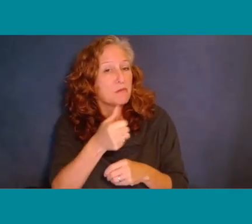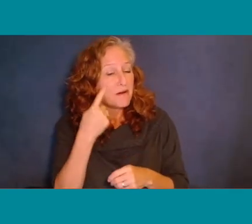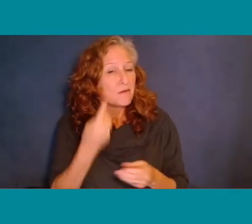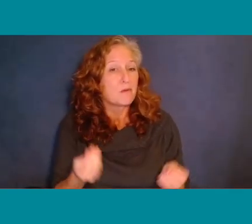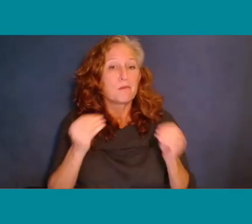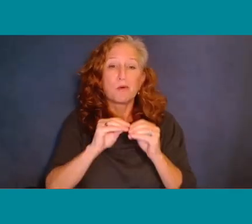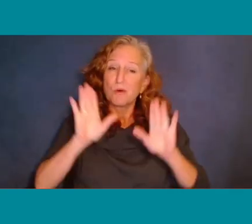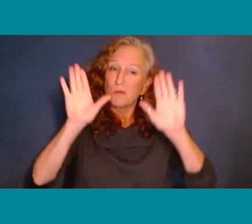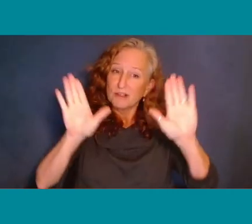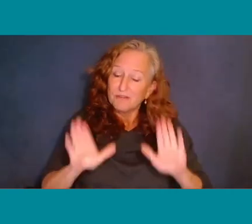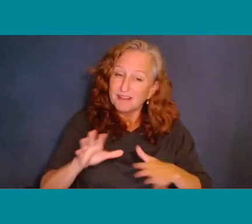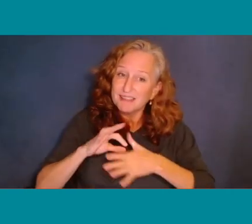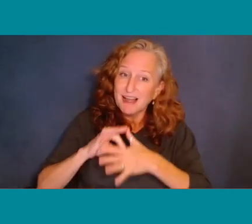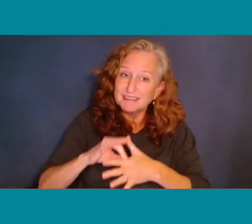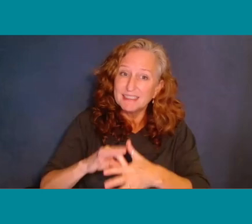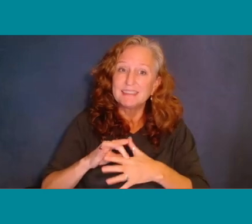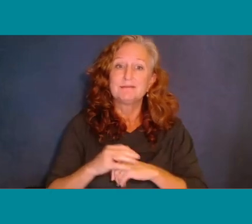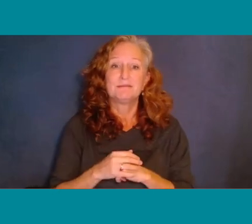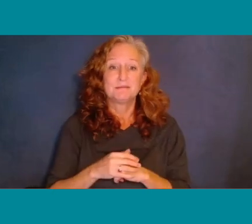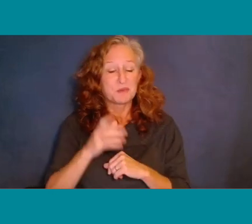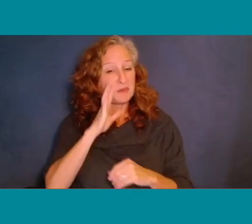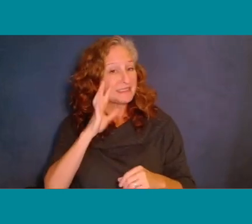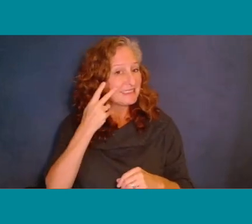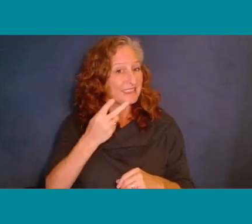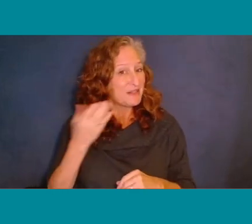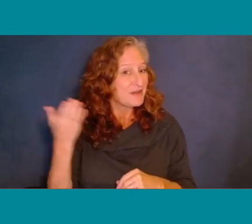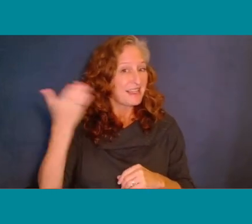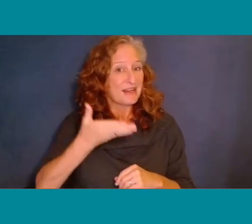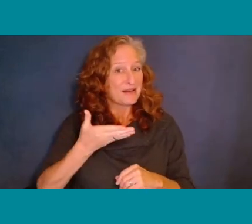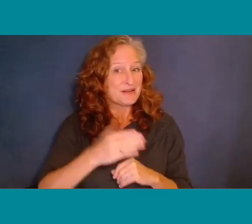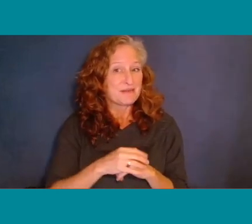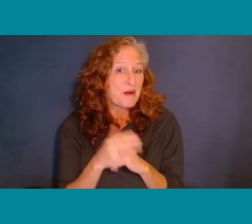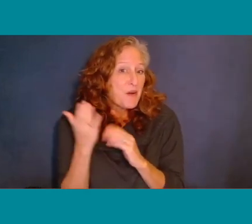see you there, hopefully tomorrow. All right, thank you so much.